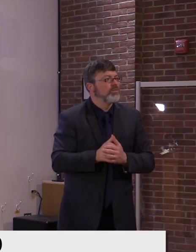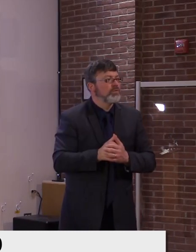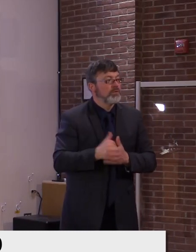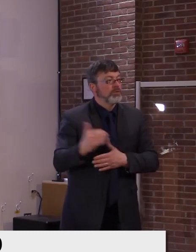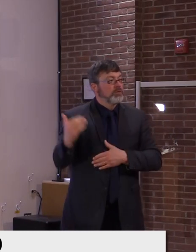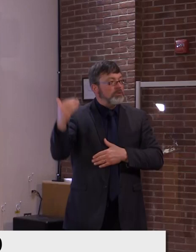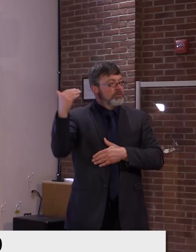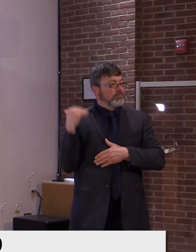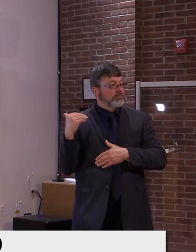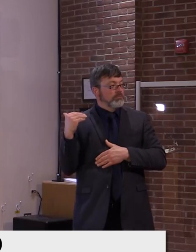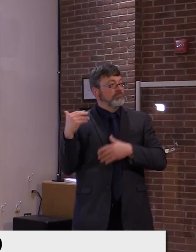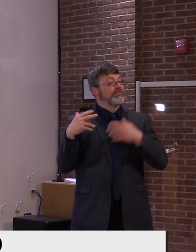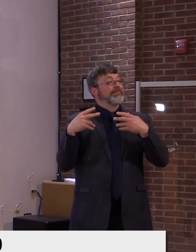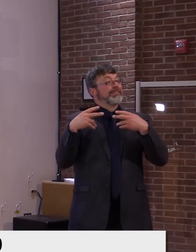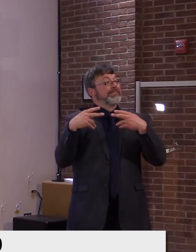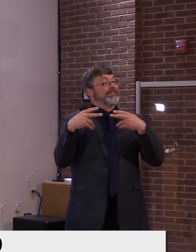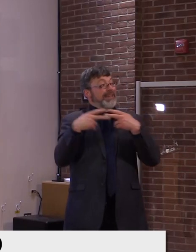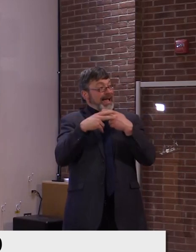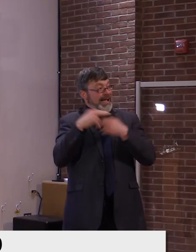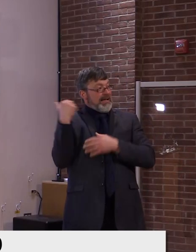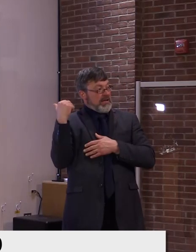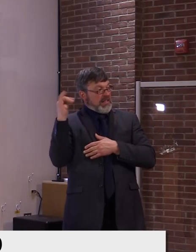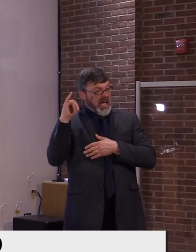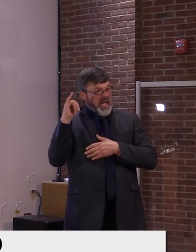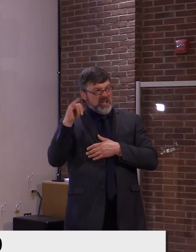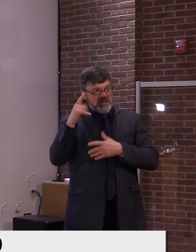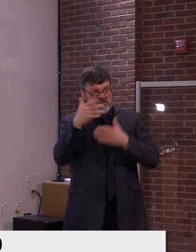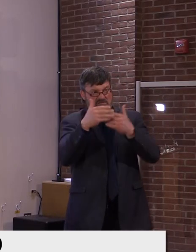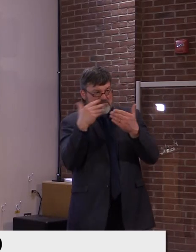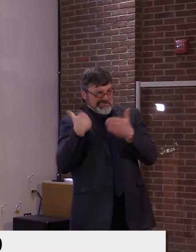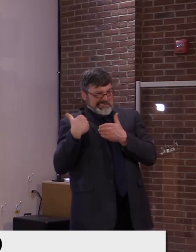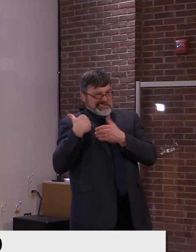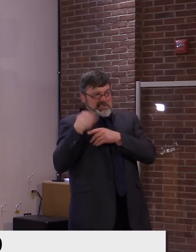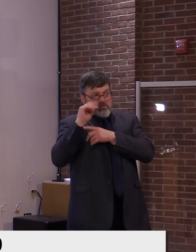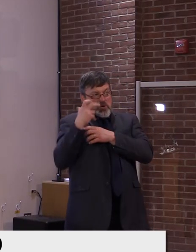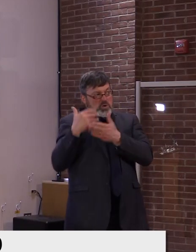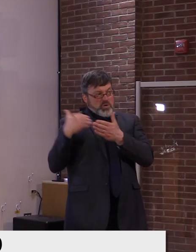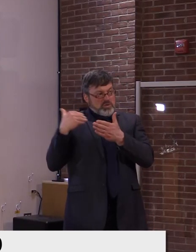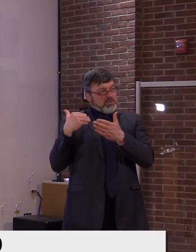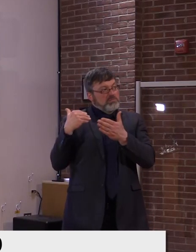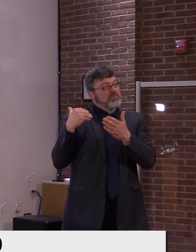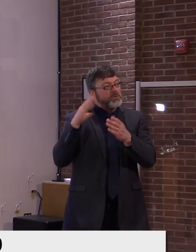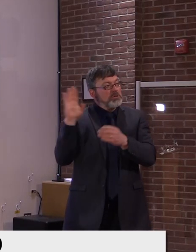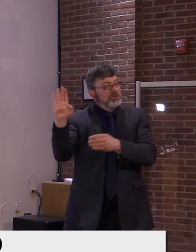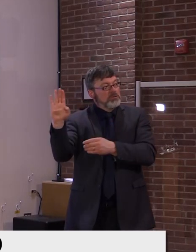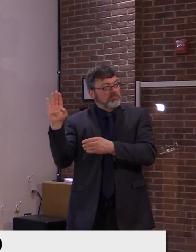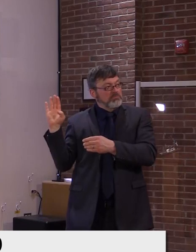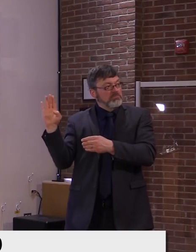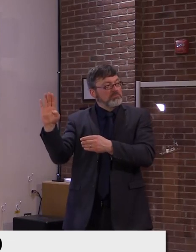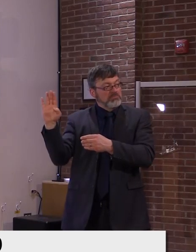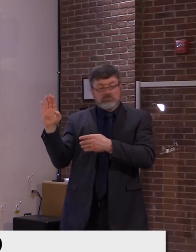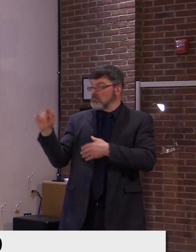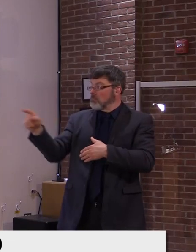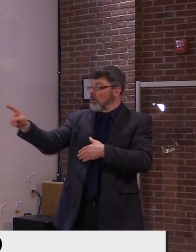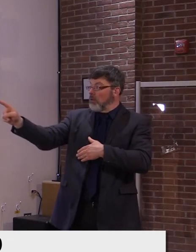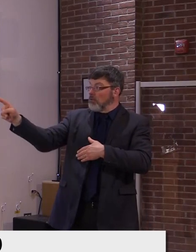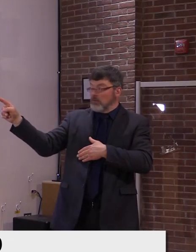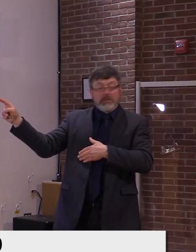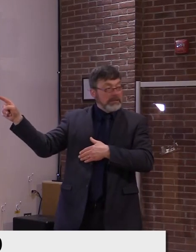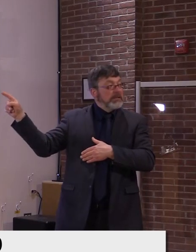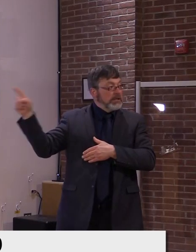late March, you can again see how we tracked very close to the forecast for about the first